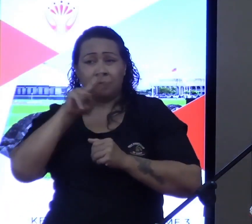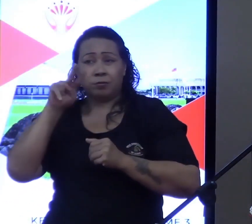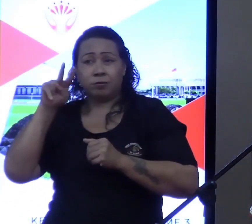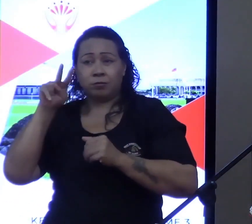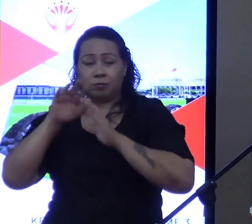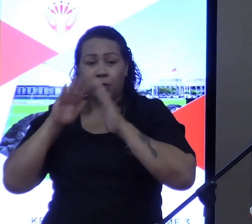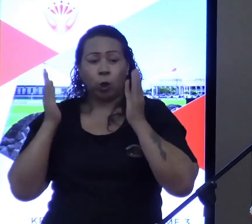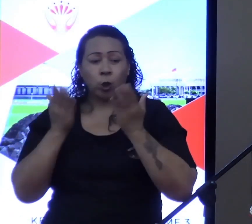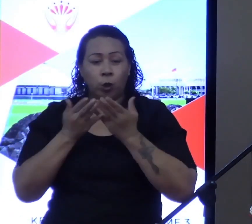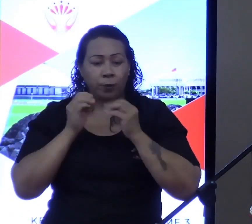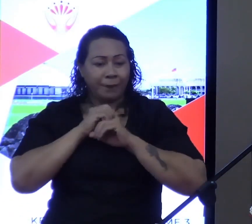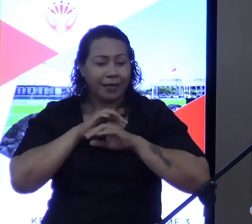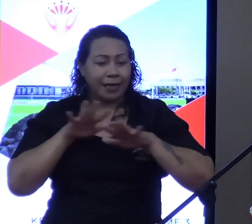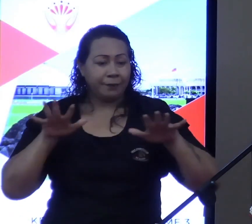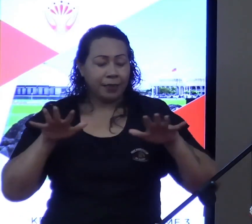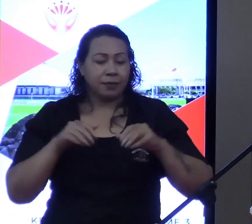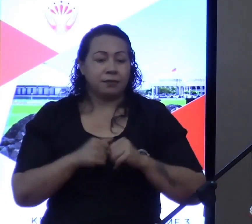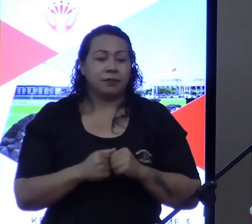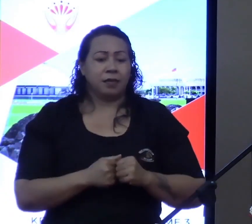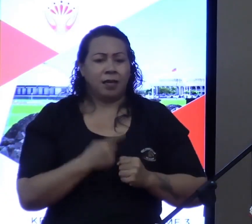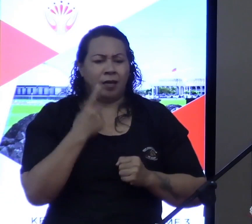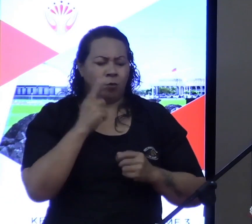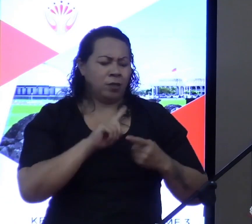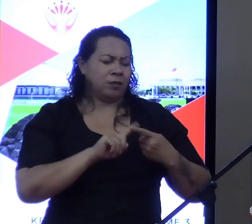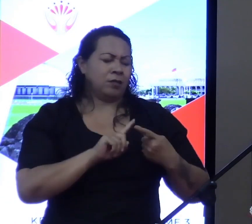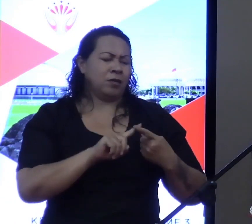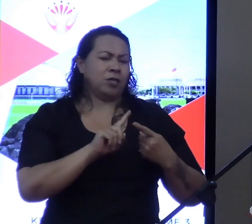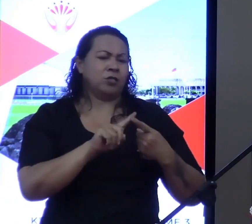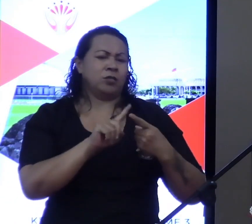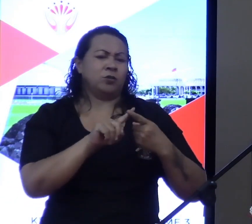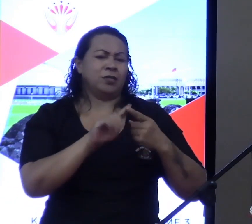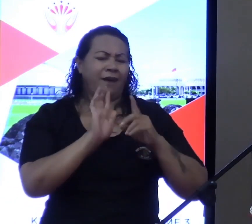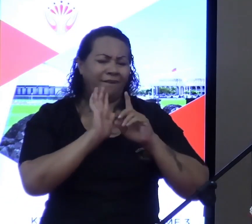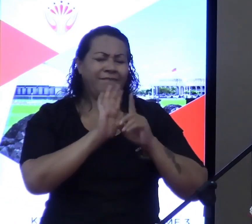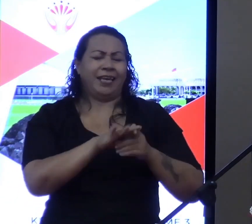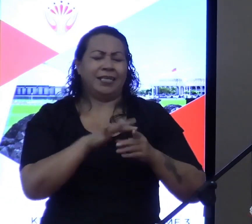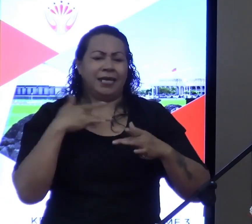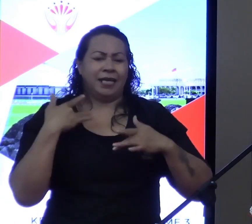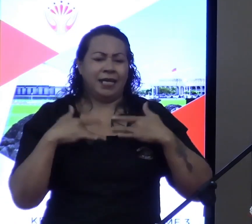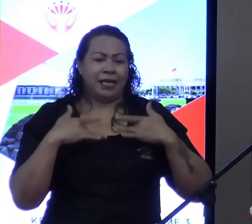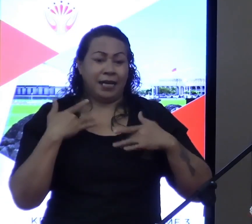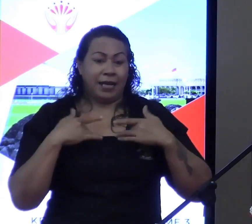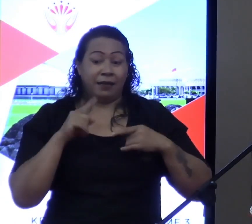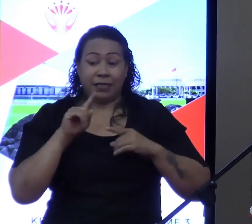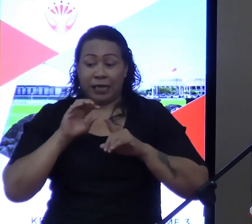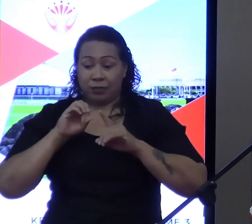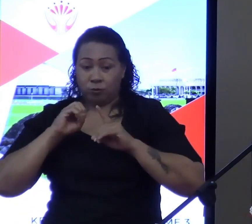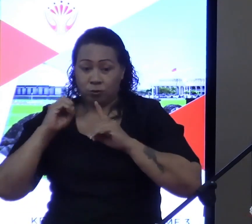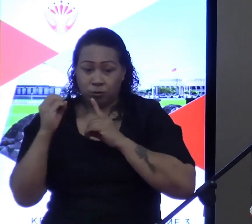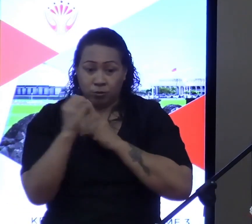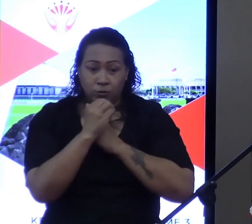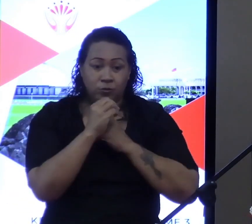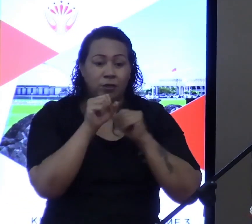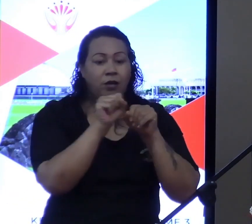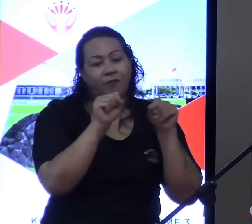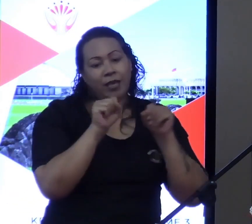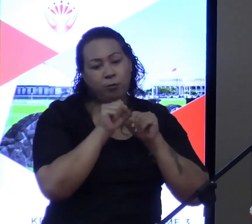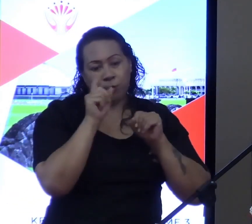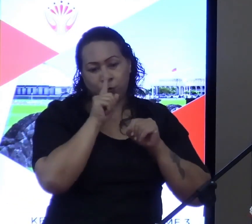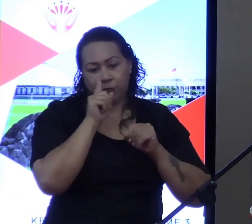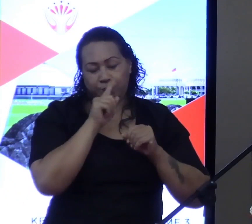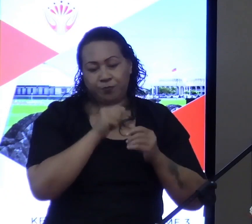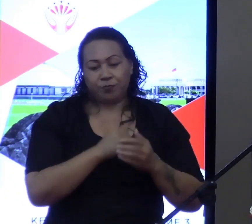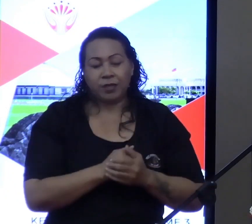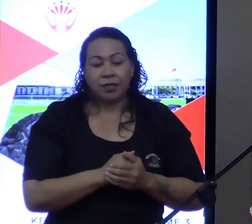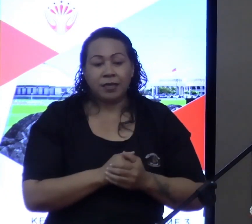pandemic, one that continues to affect the lives and livelihoods of our people,